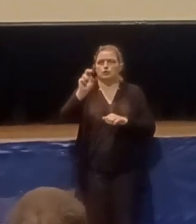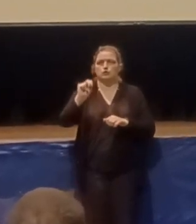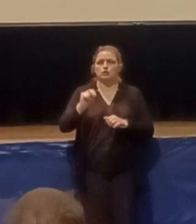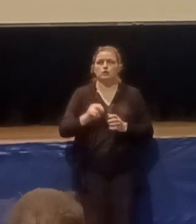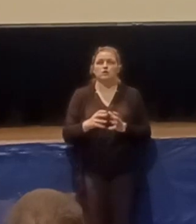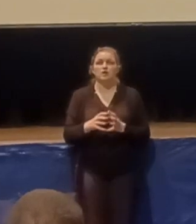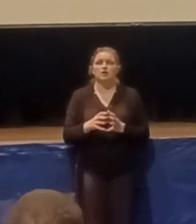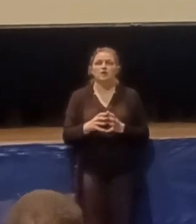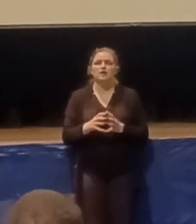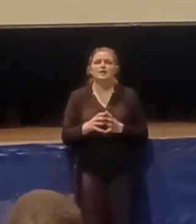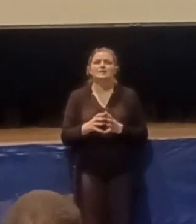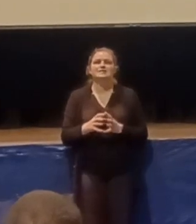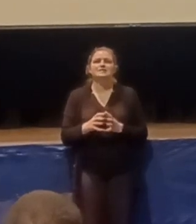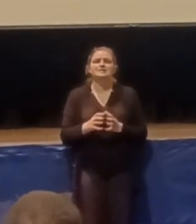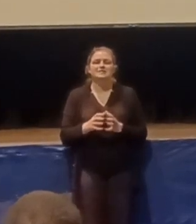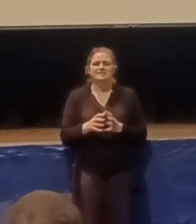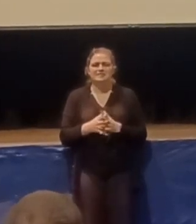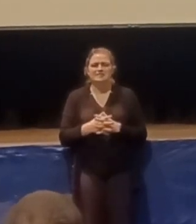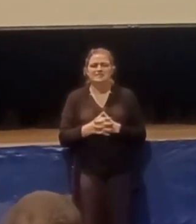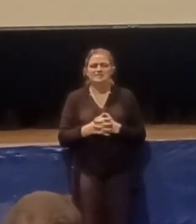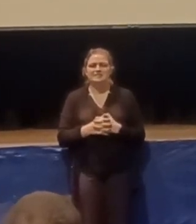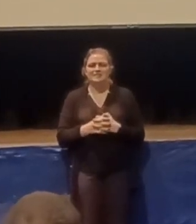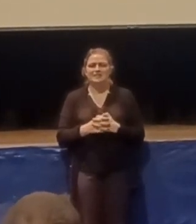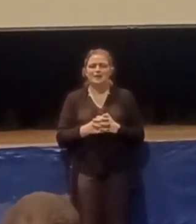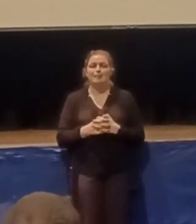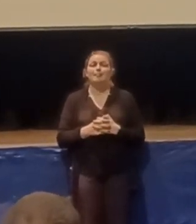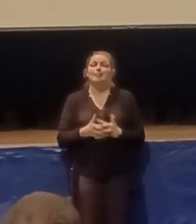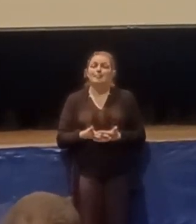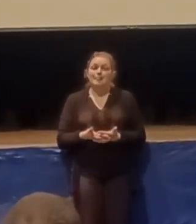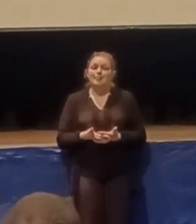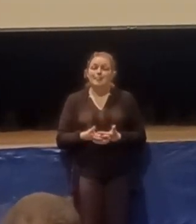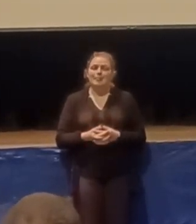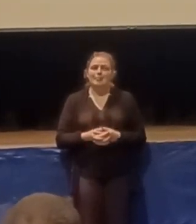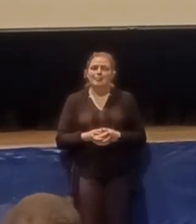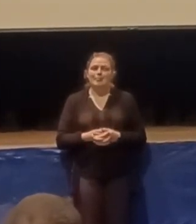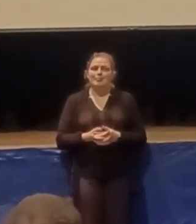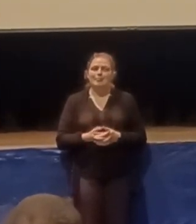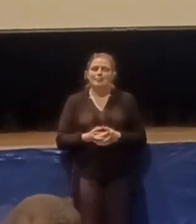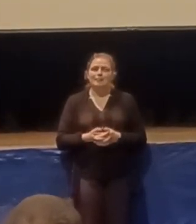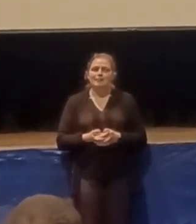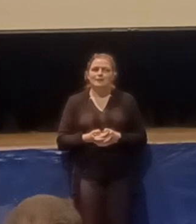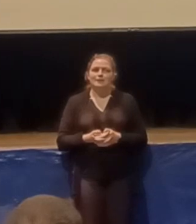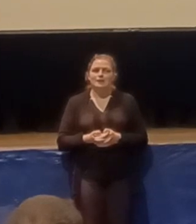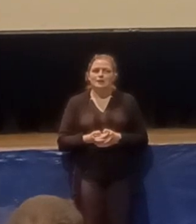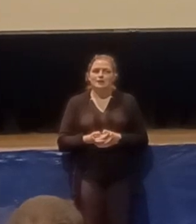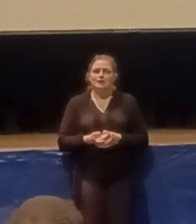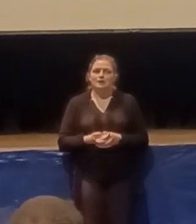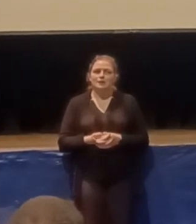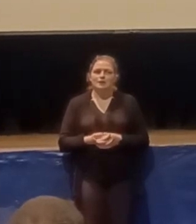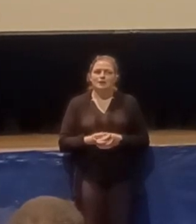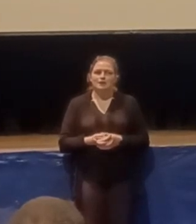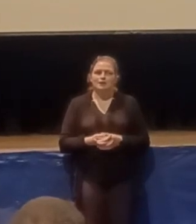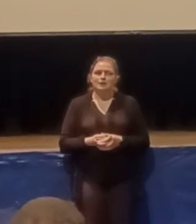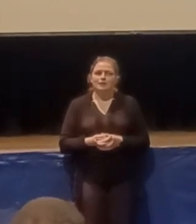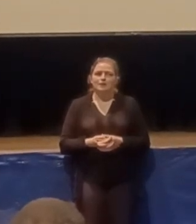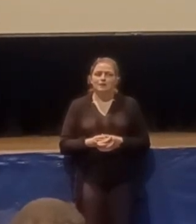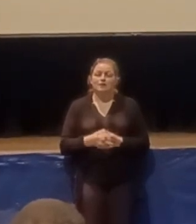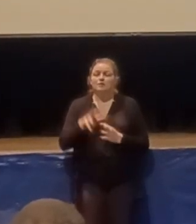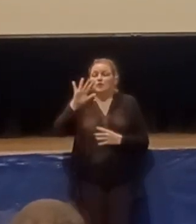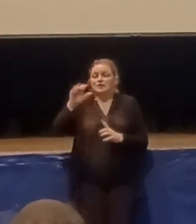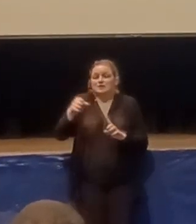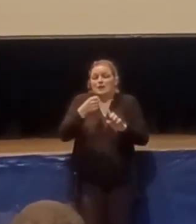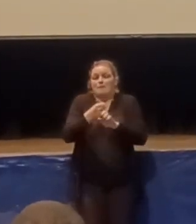No, I'm standing here. Oh, okay. Oh, sorry. So let's see. So that's, I think, and that's, its impacts. It's how do we make this